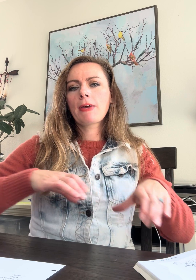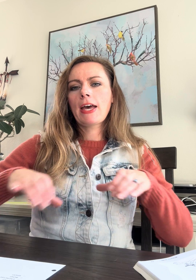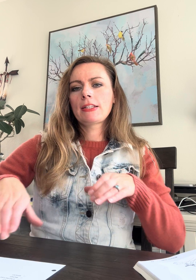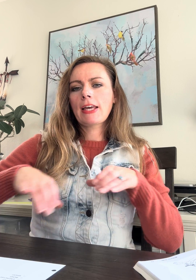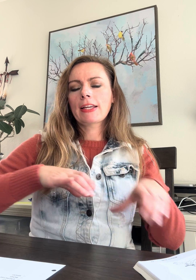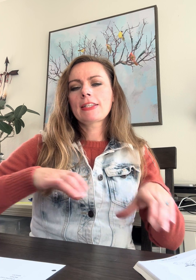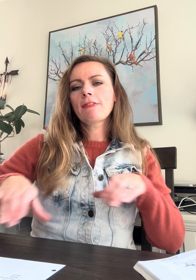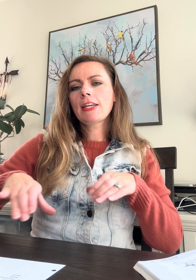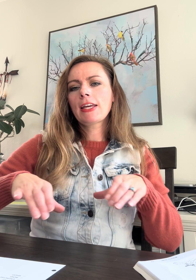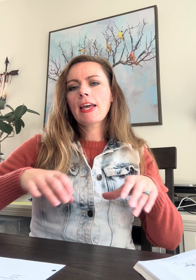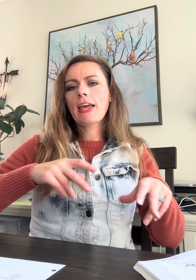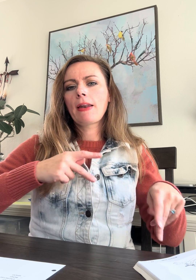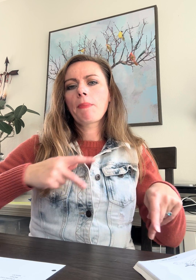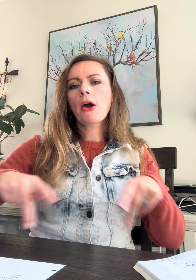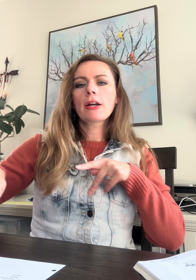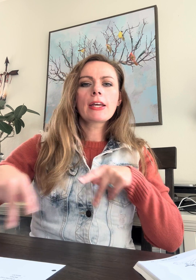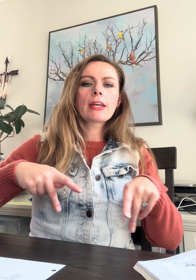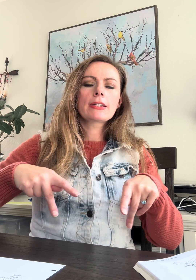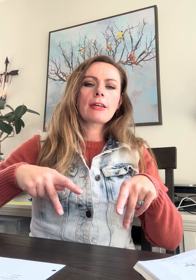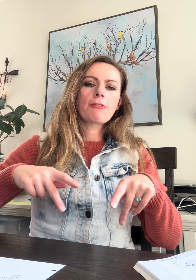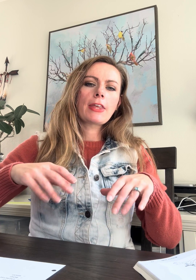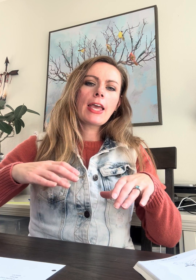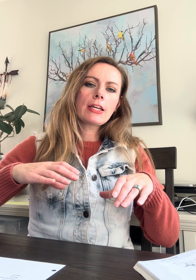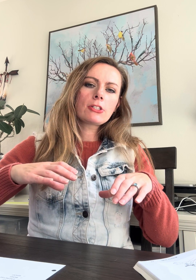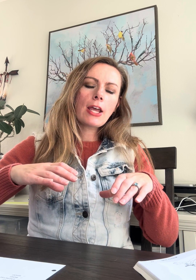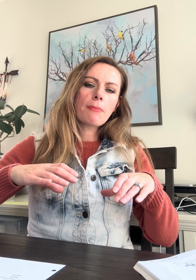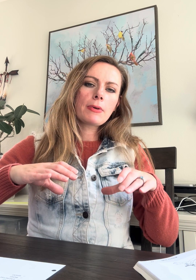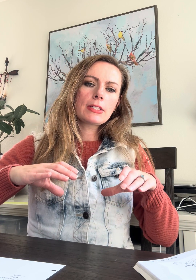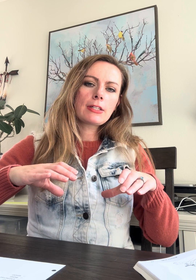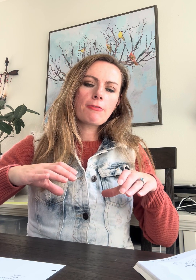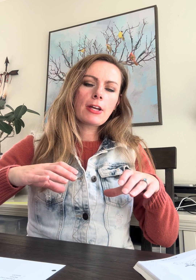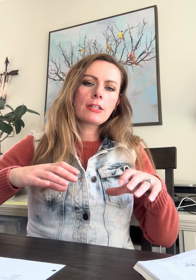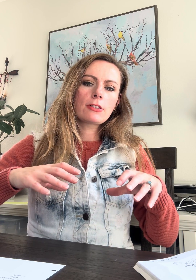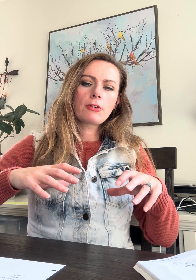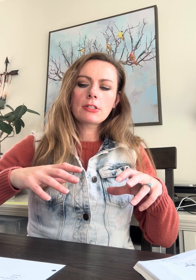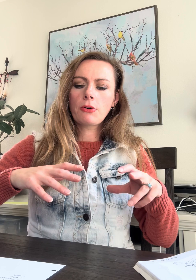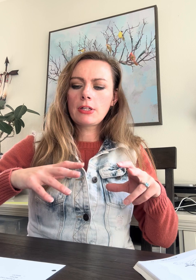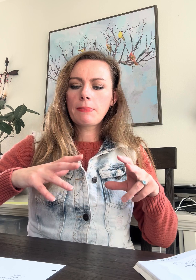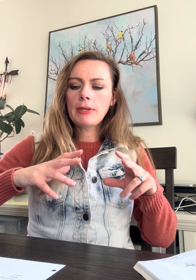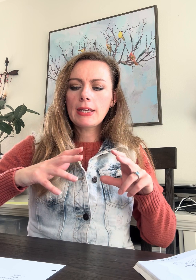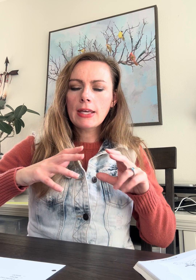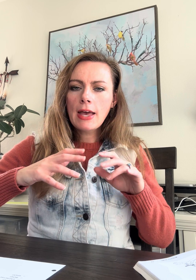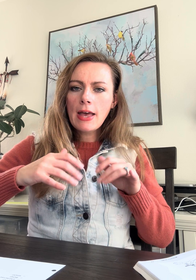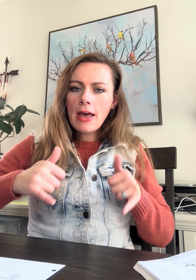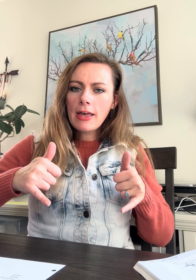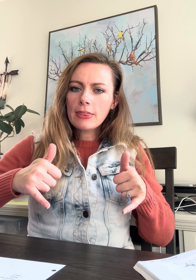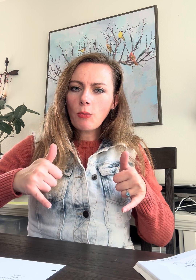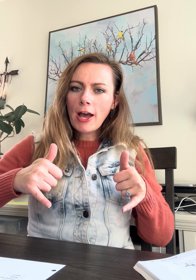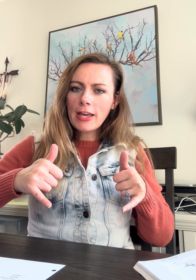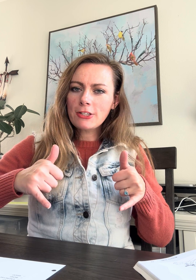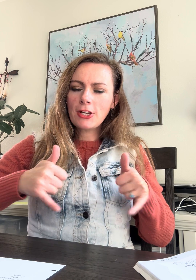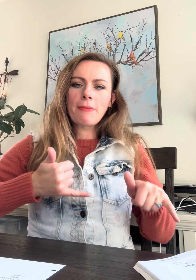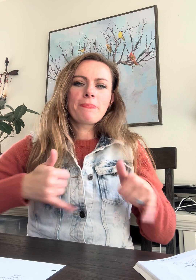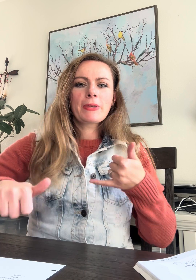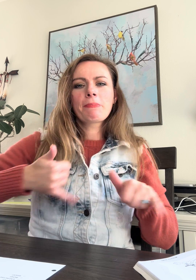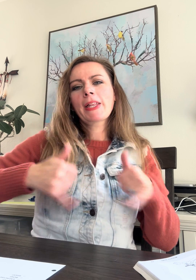as activity and party, except for the hand shape is different. So it's going to be the Y hand shape.